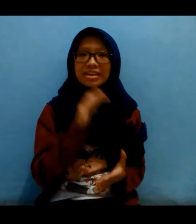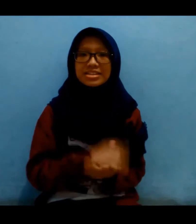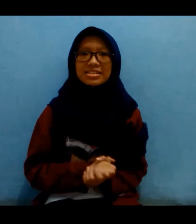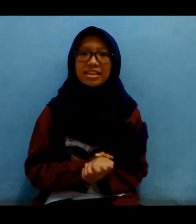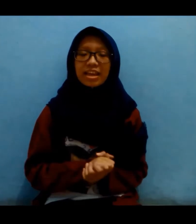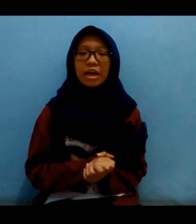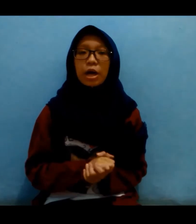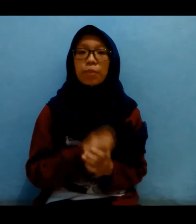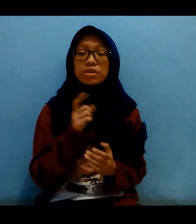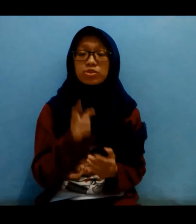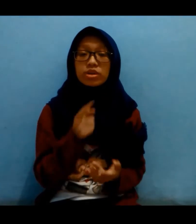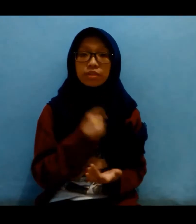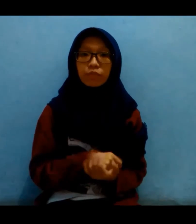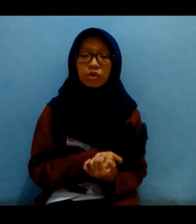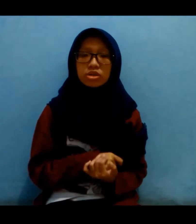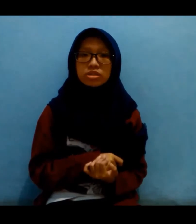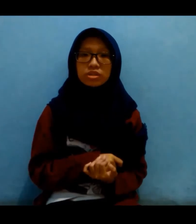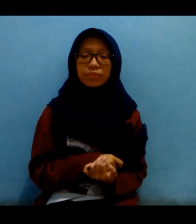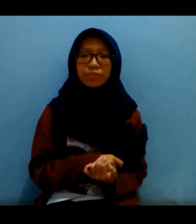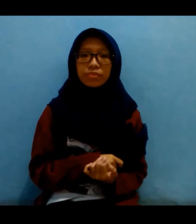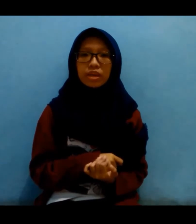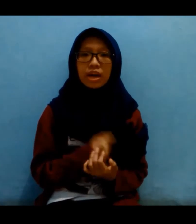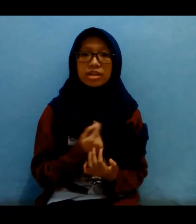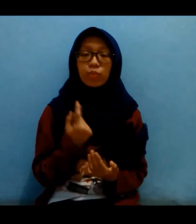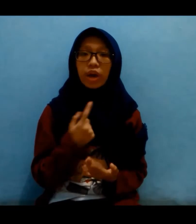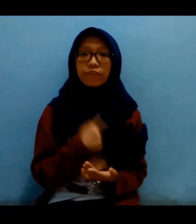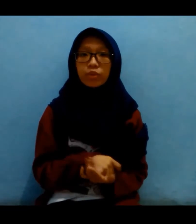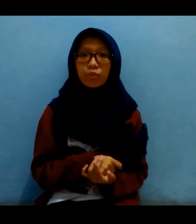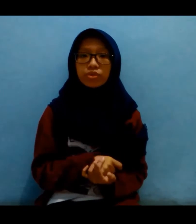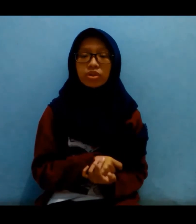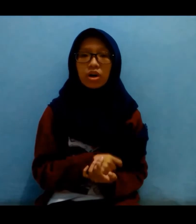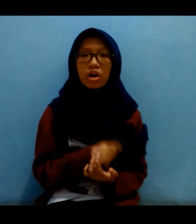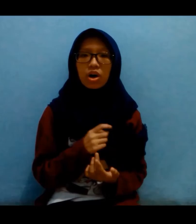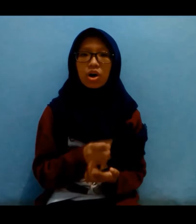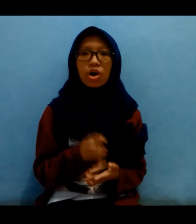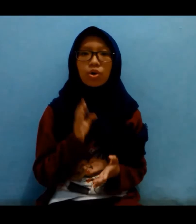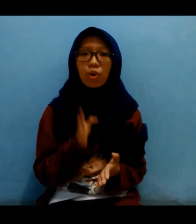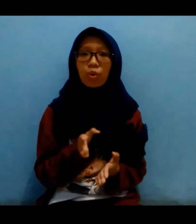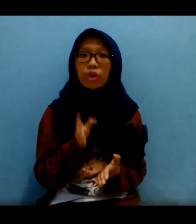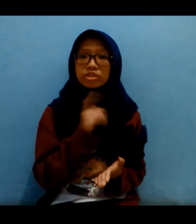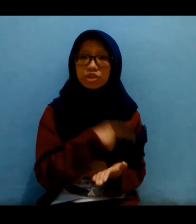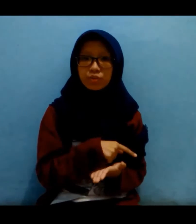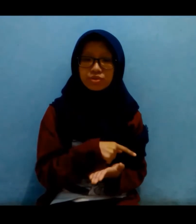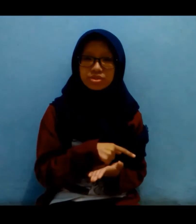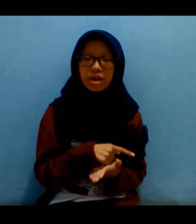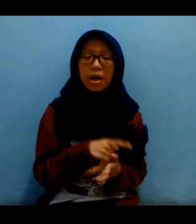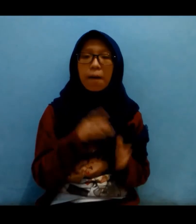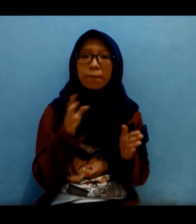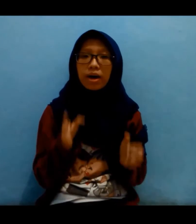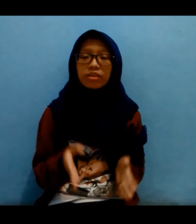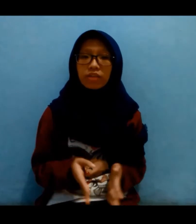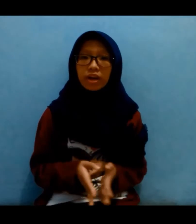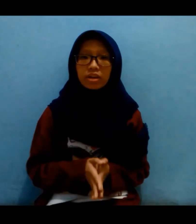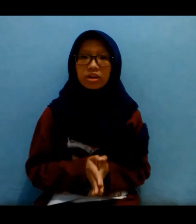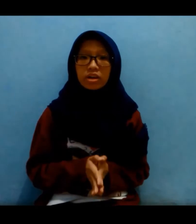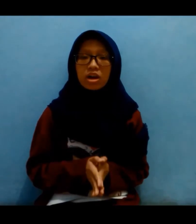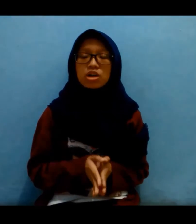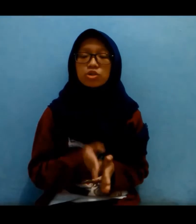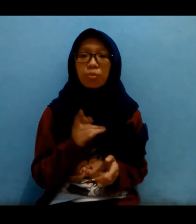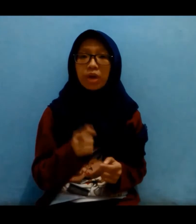Because persuasive words, as we have known, are always used by the writer to